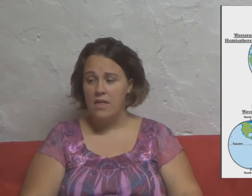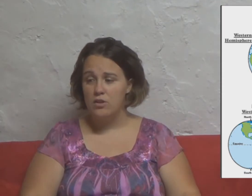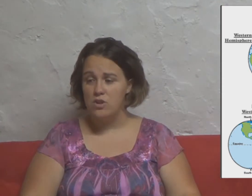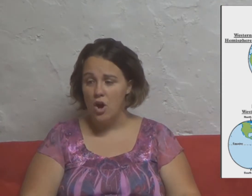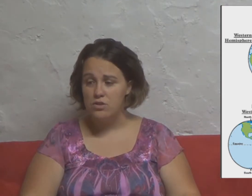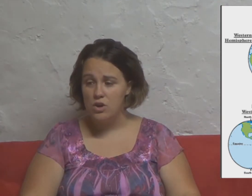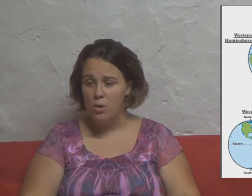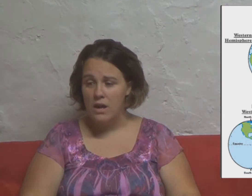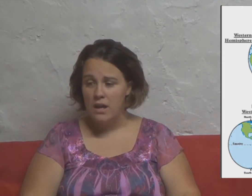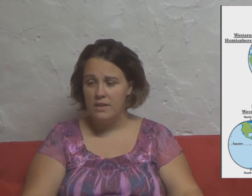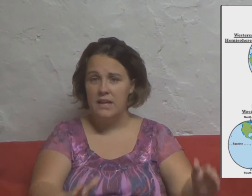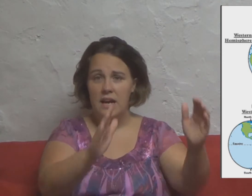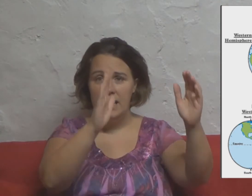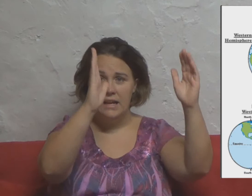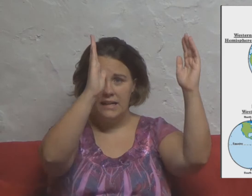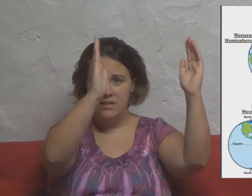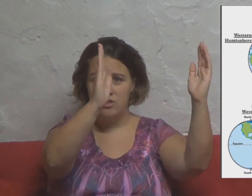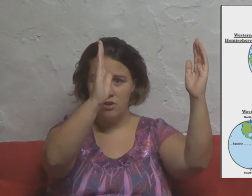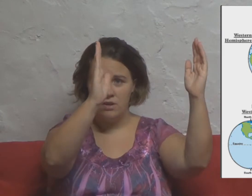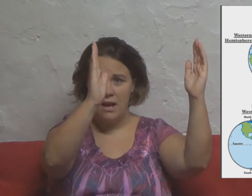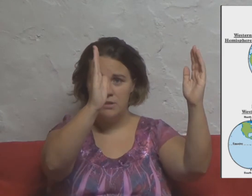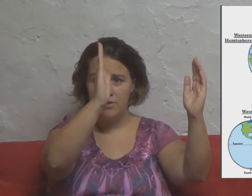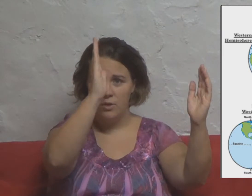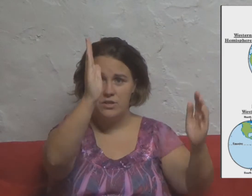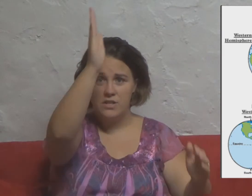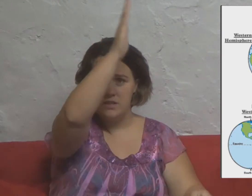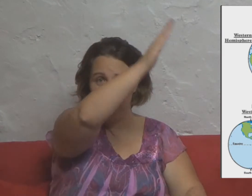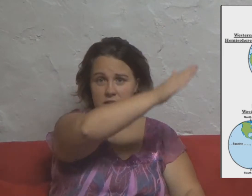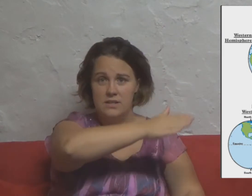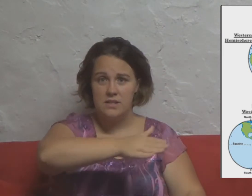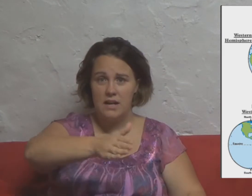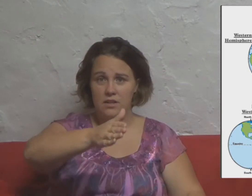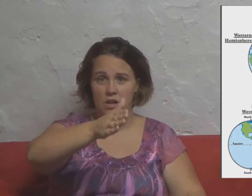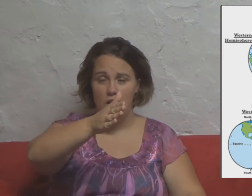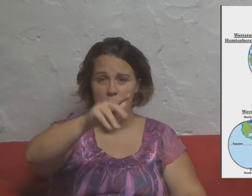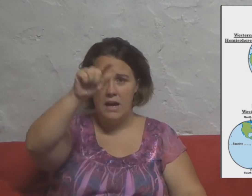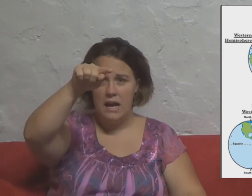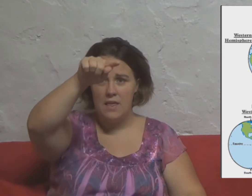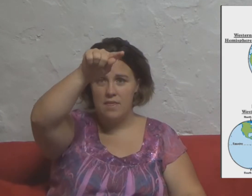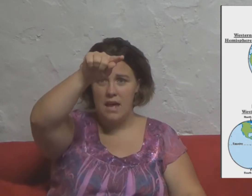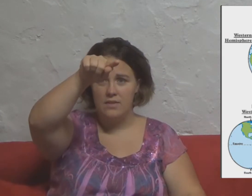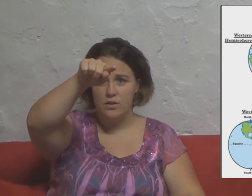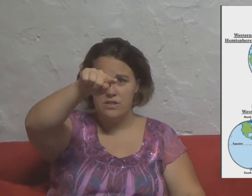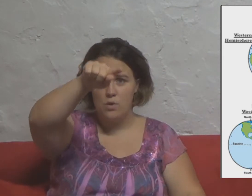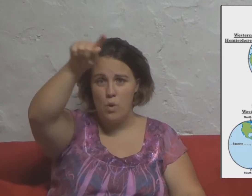there's also the eastern hemisphere, which is this side of the globe. And then there's the